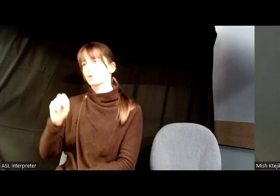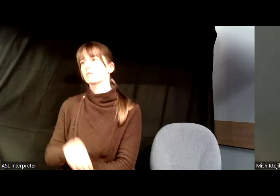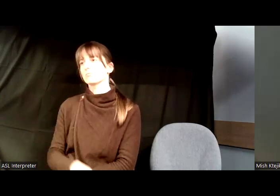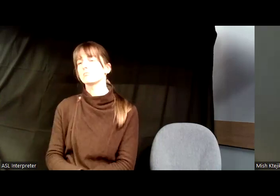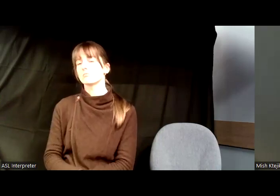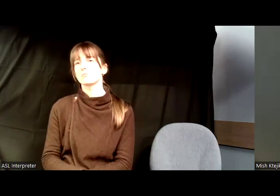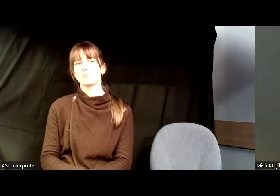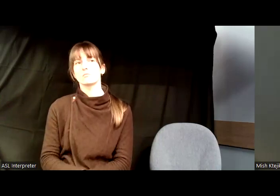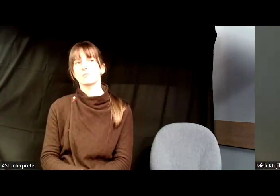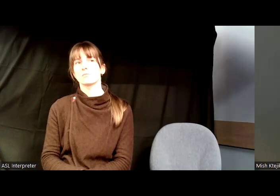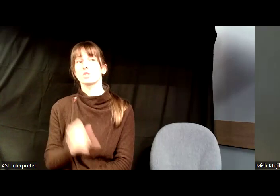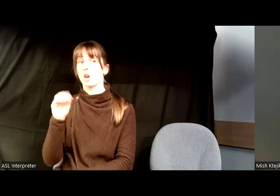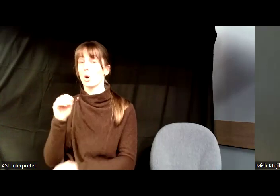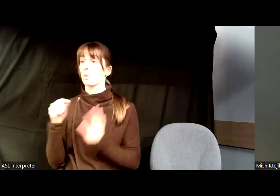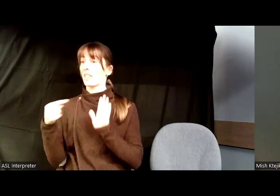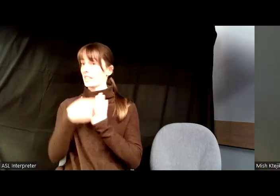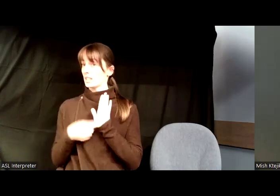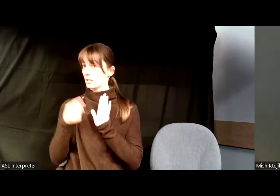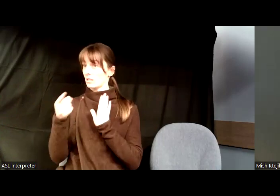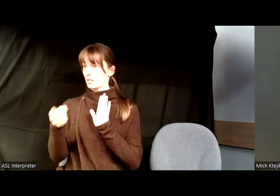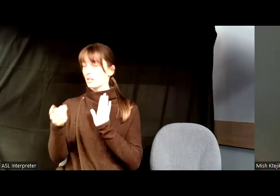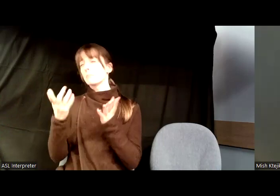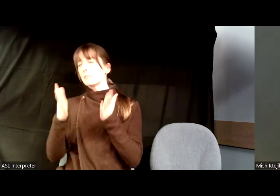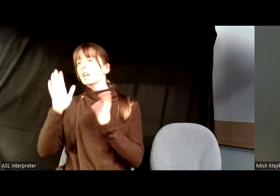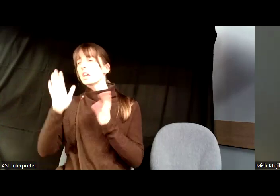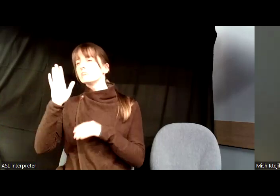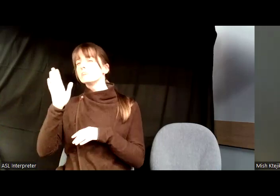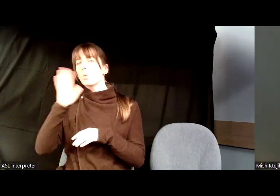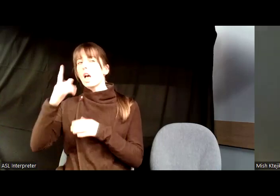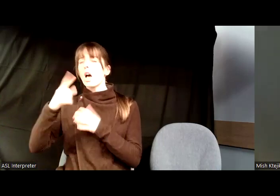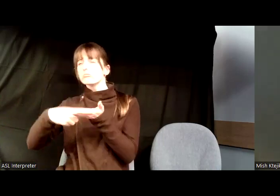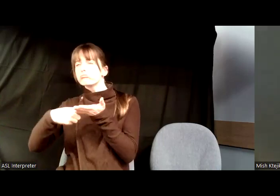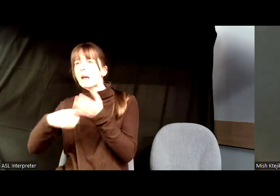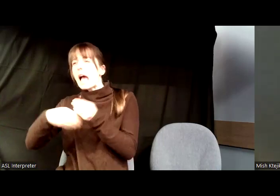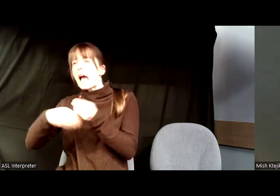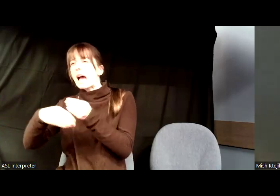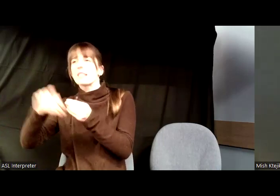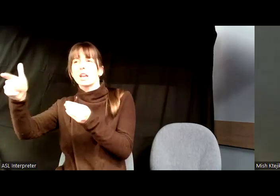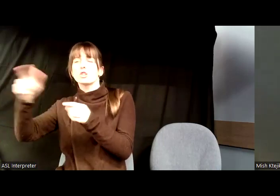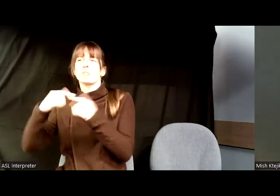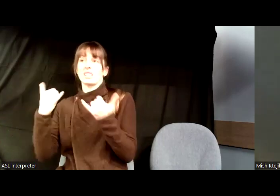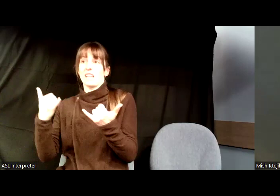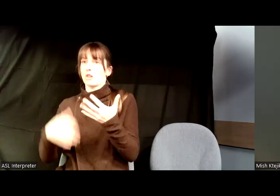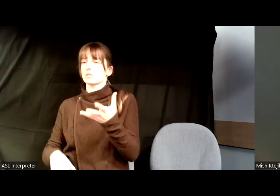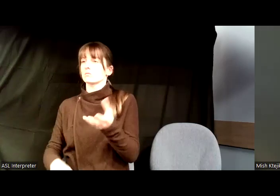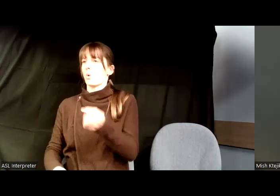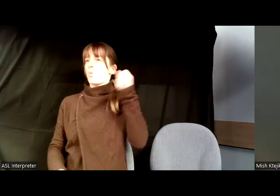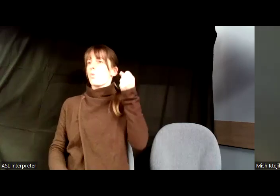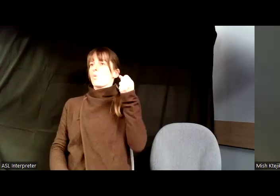something that you add on to as we work through them, but at this point, there aren't any that HLO put